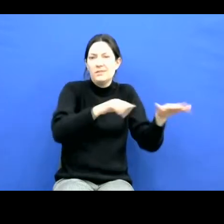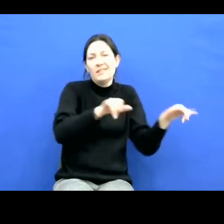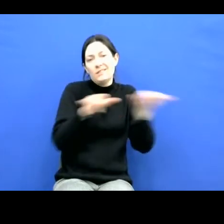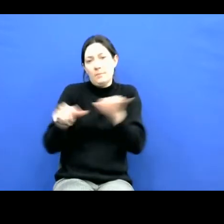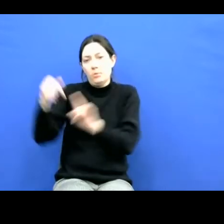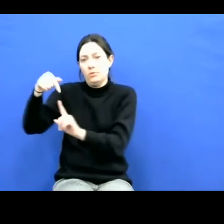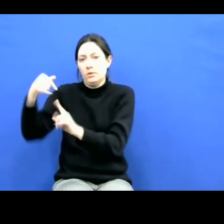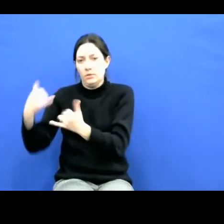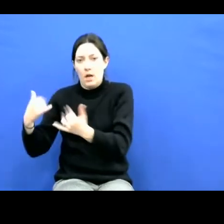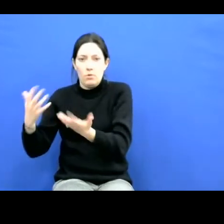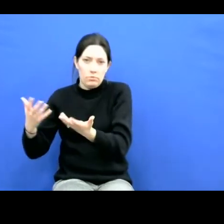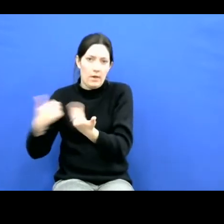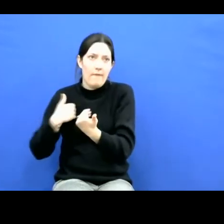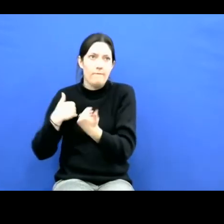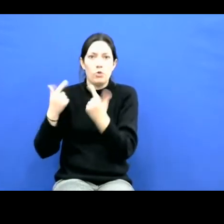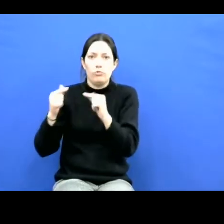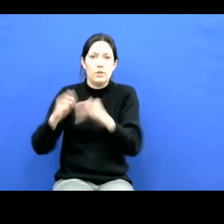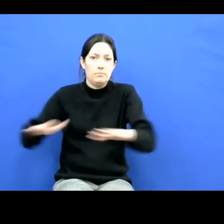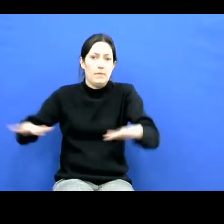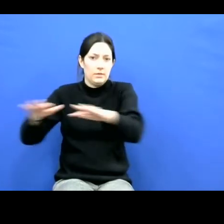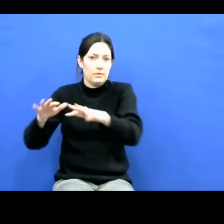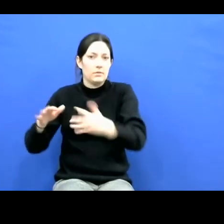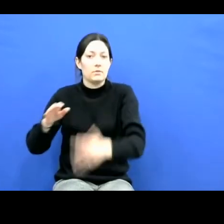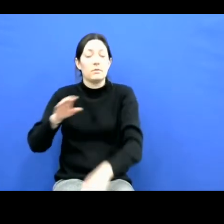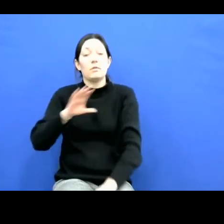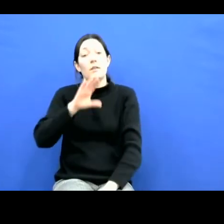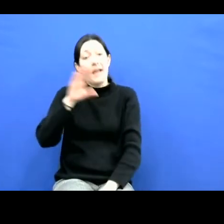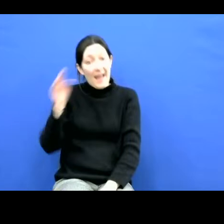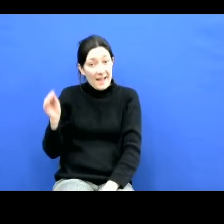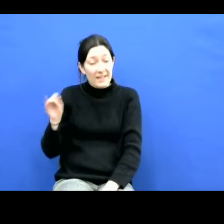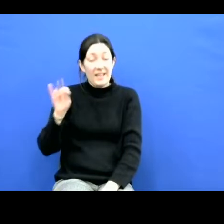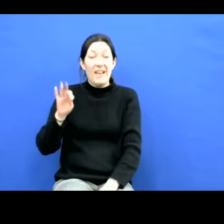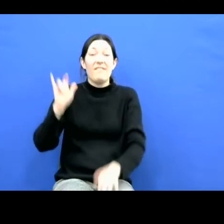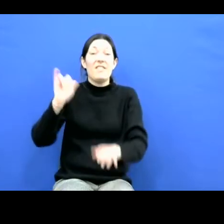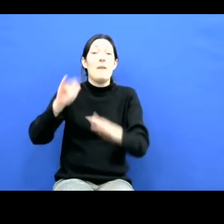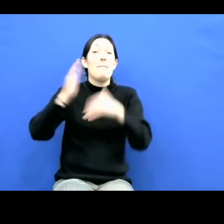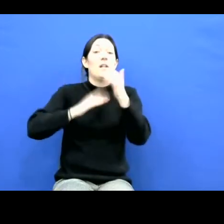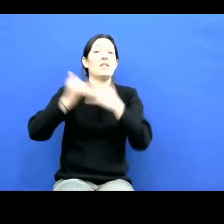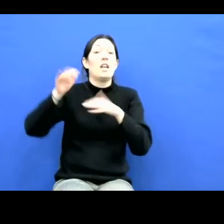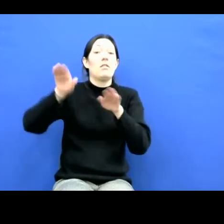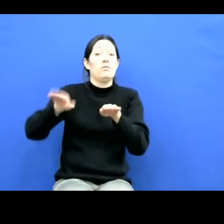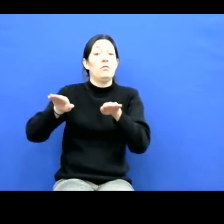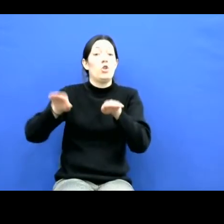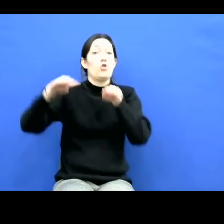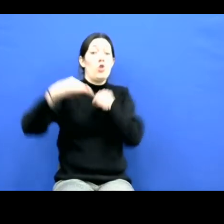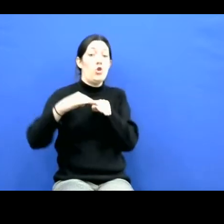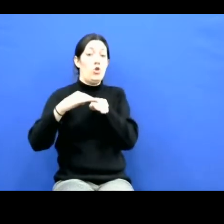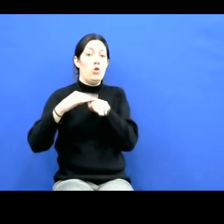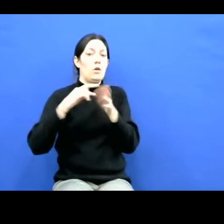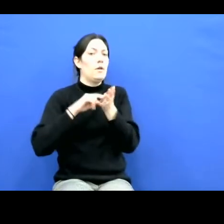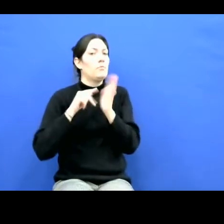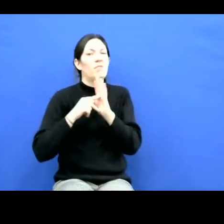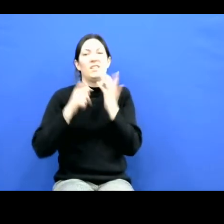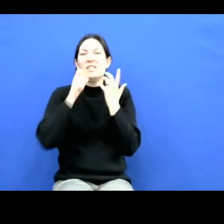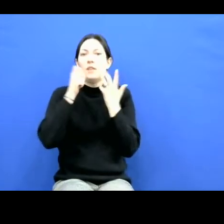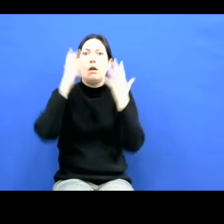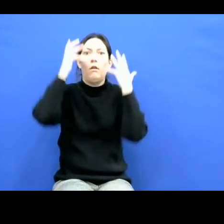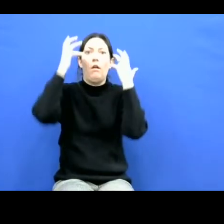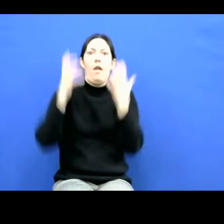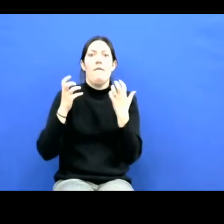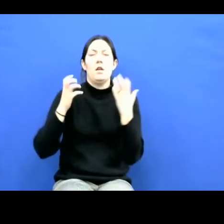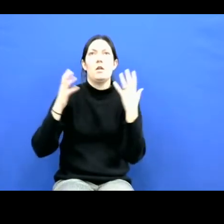has. So, and again, by turning them, it doesn't create this big heavy